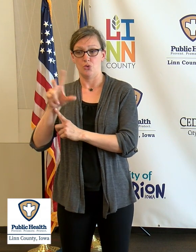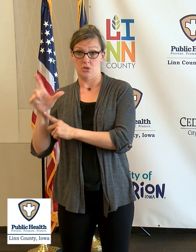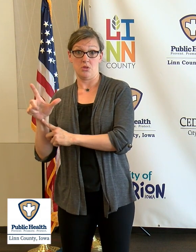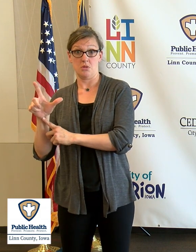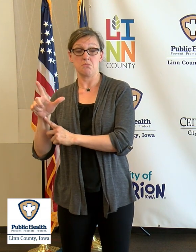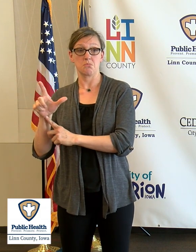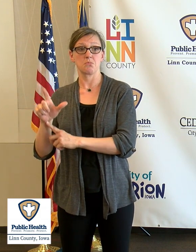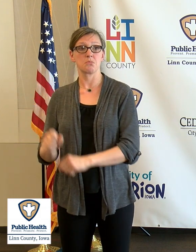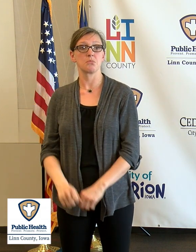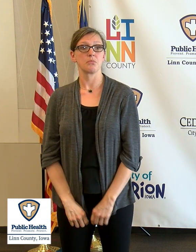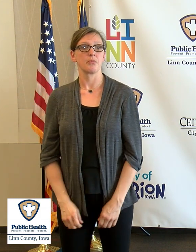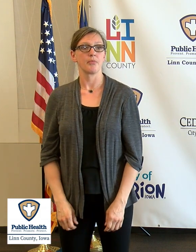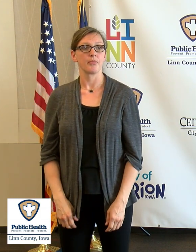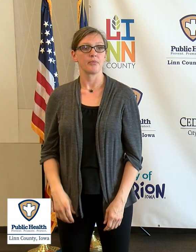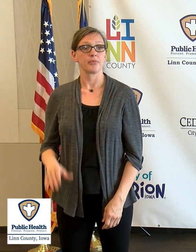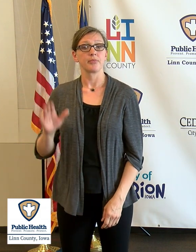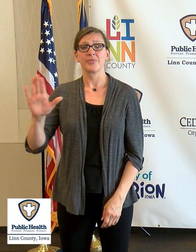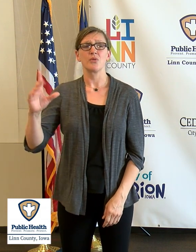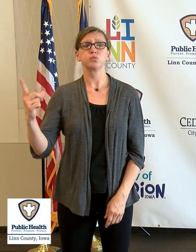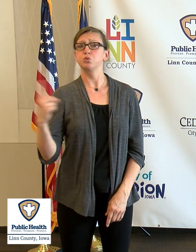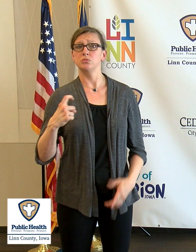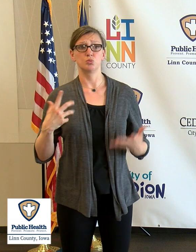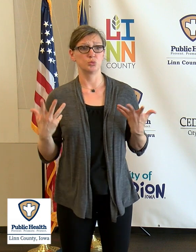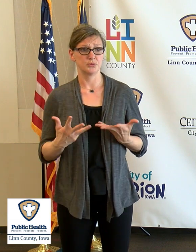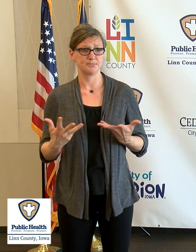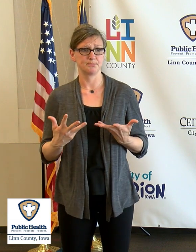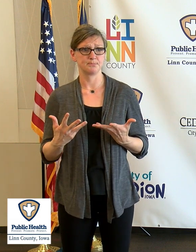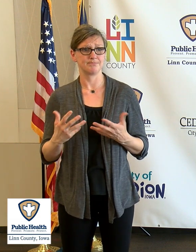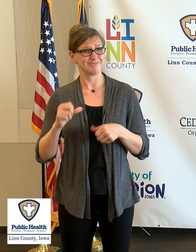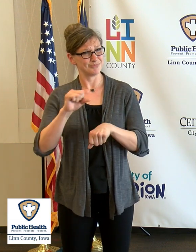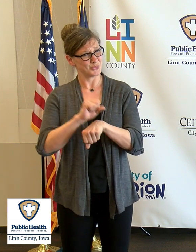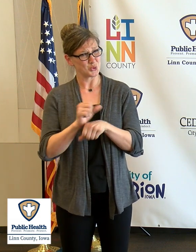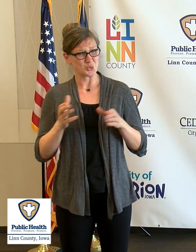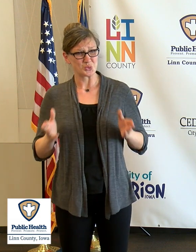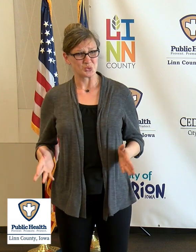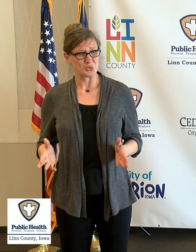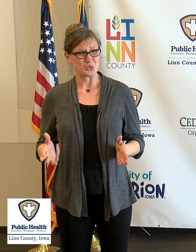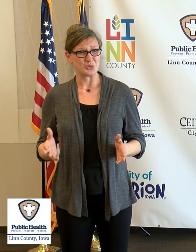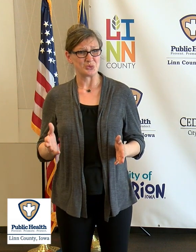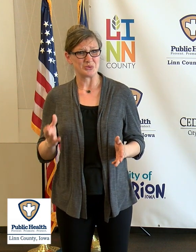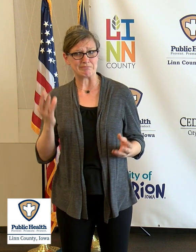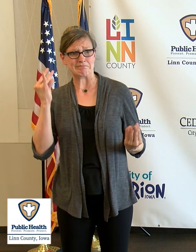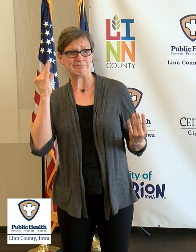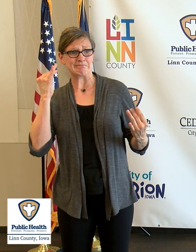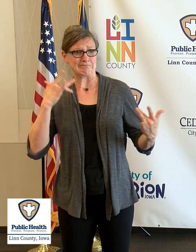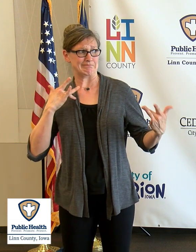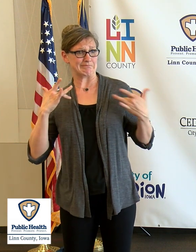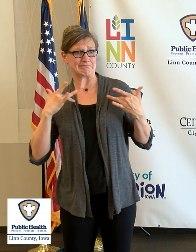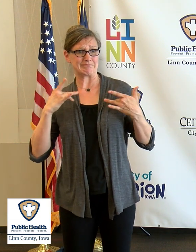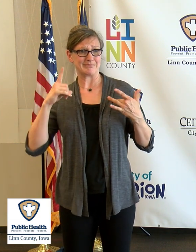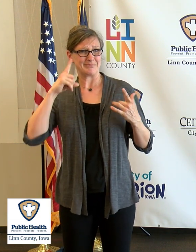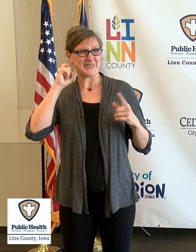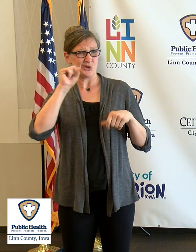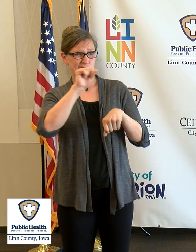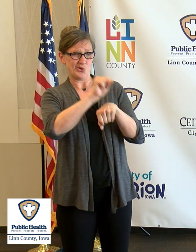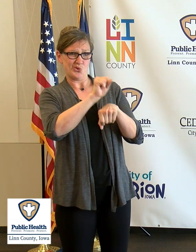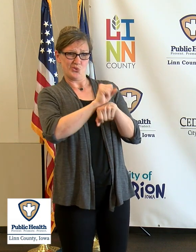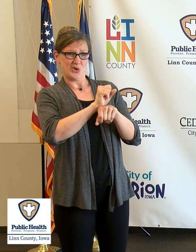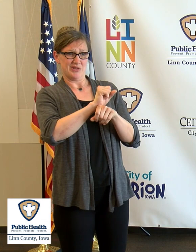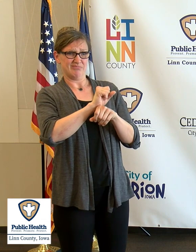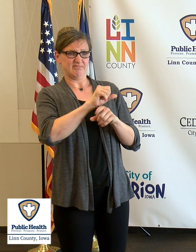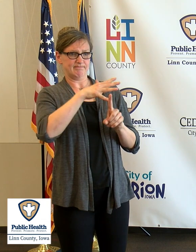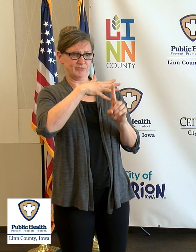is, for employees concerned about their health due to workplace not taking proper or adequate